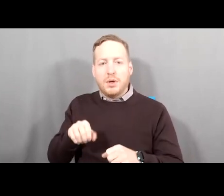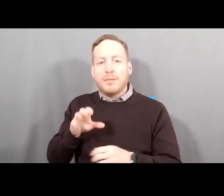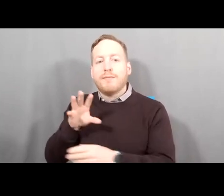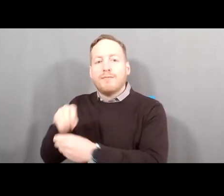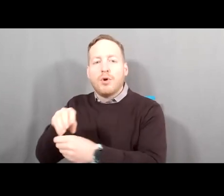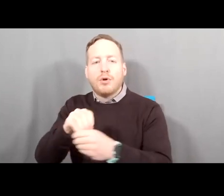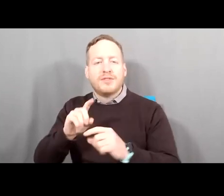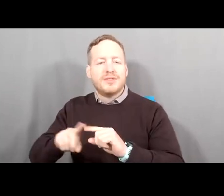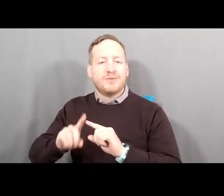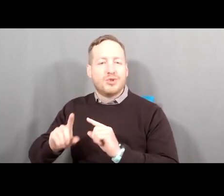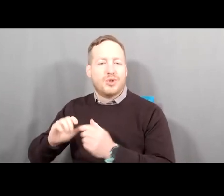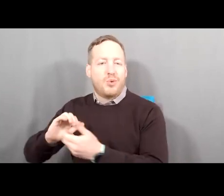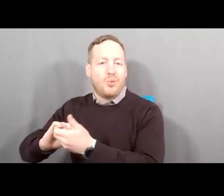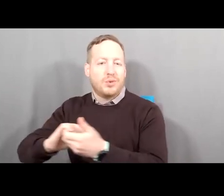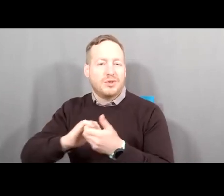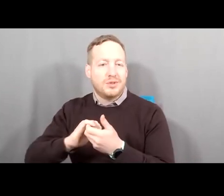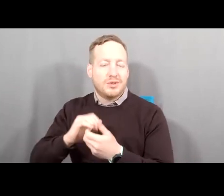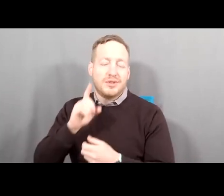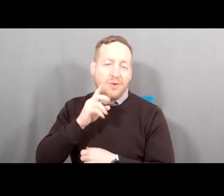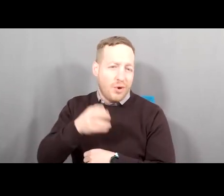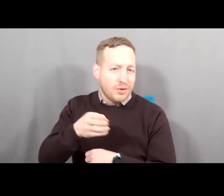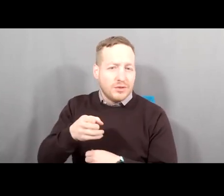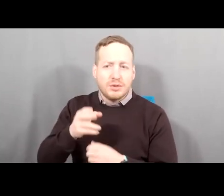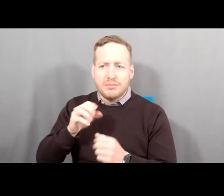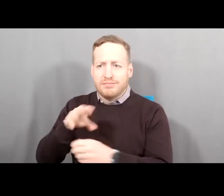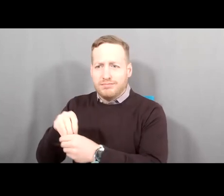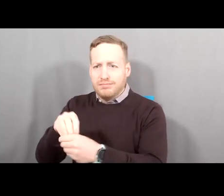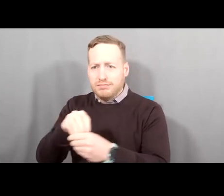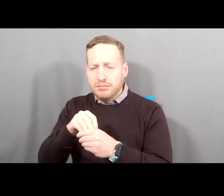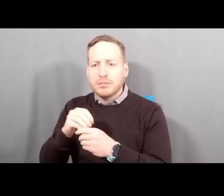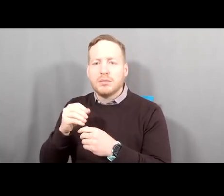an example, I'm thinking as a deaf person, how we could be involved in different